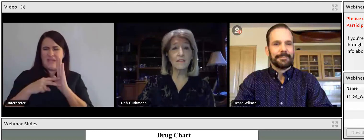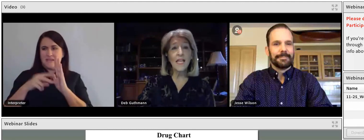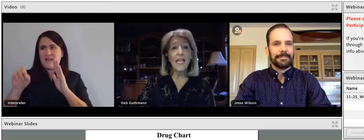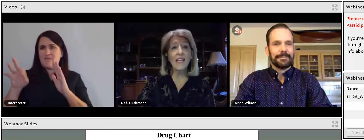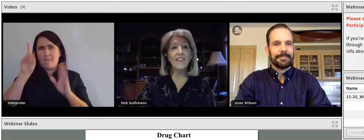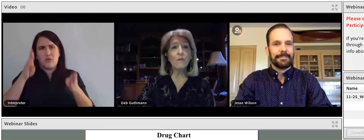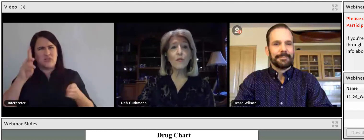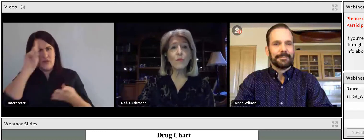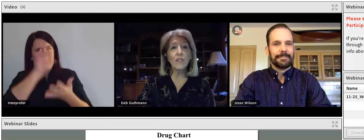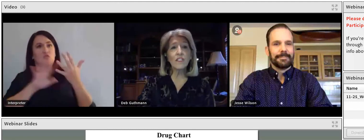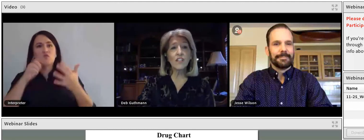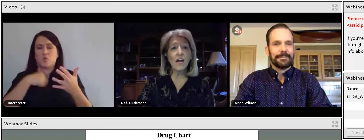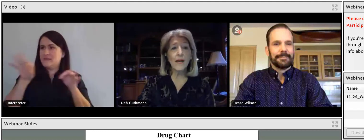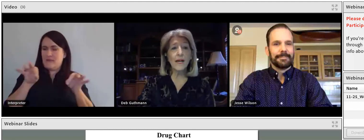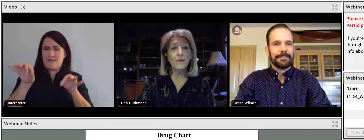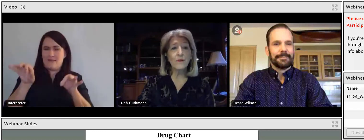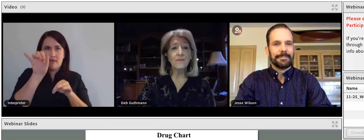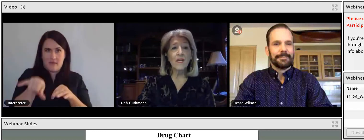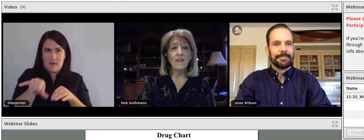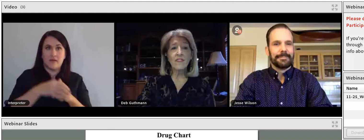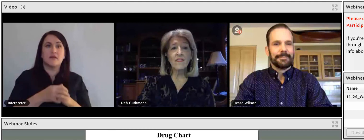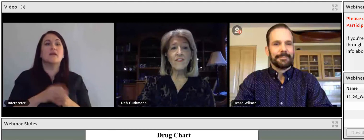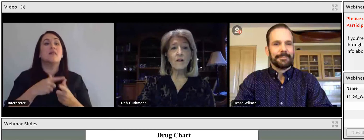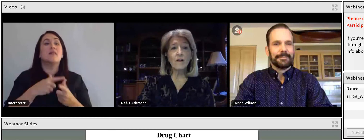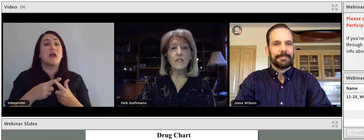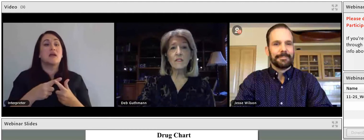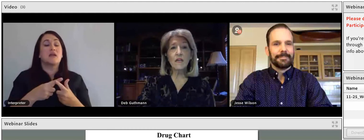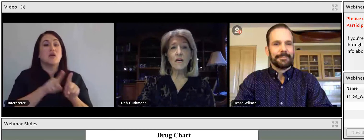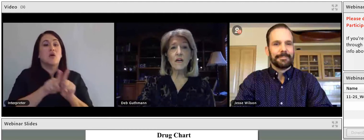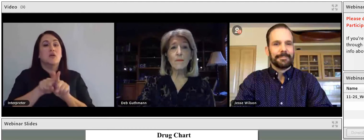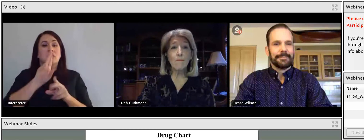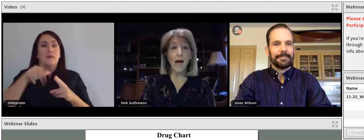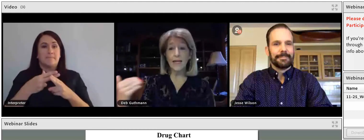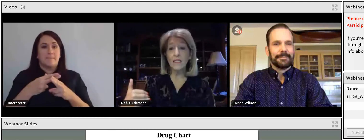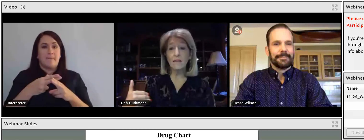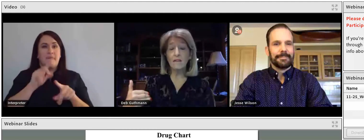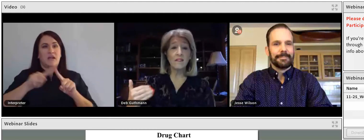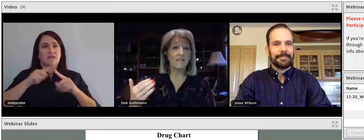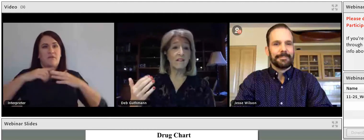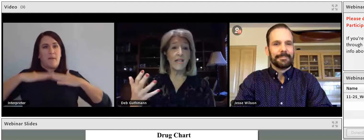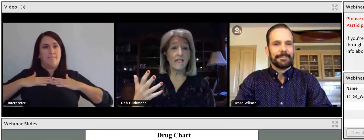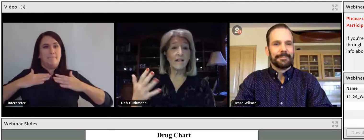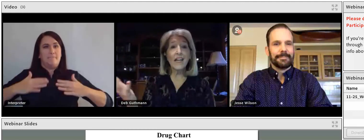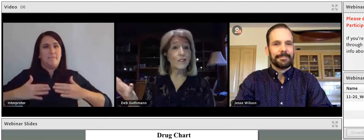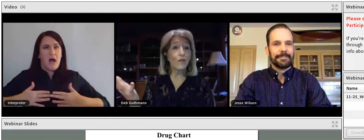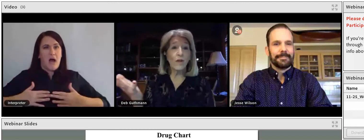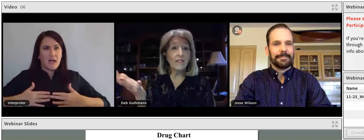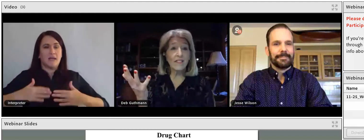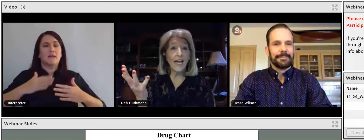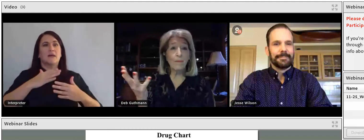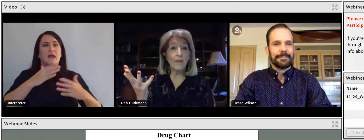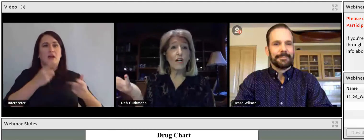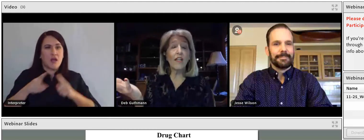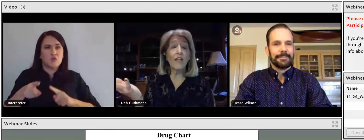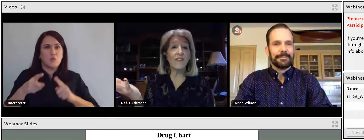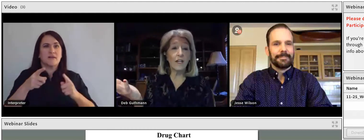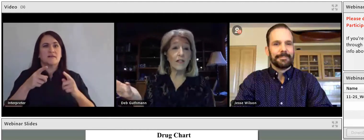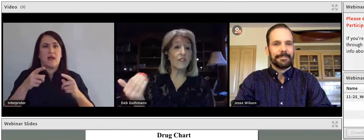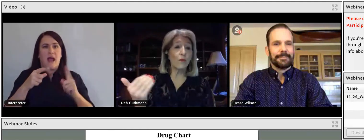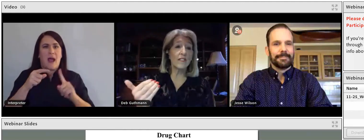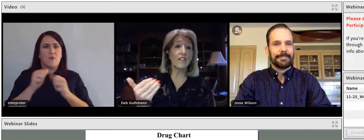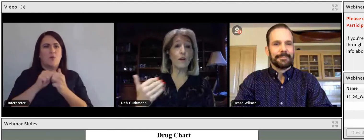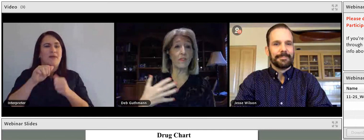that means. And then we really talk about the various body and consequences that happen